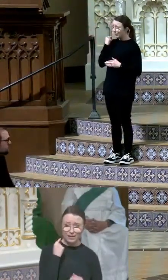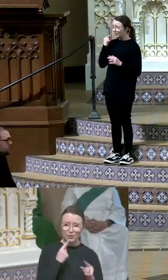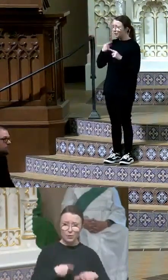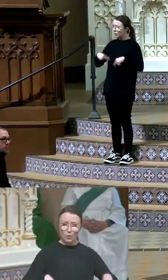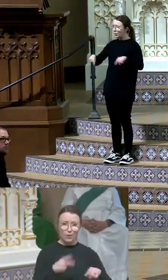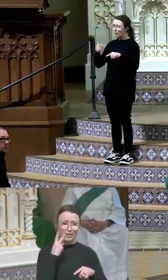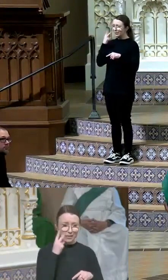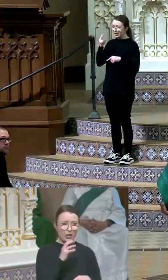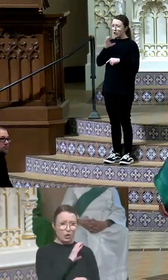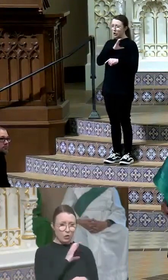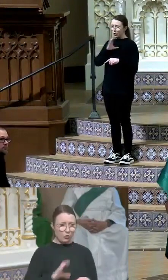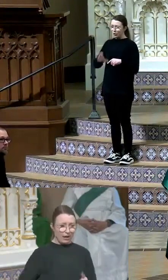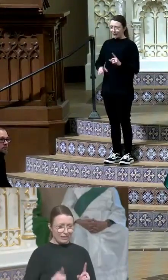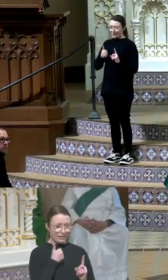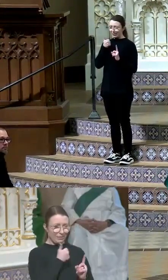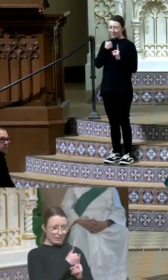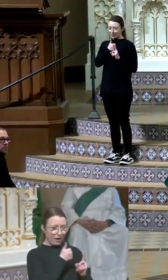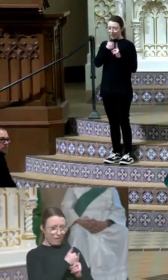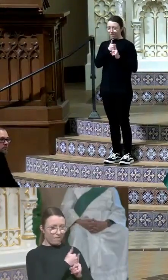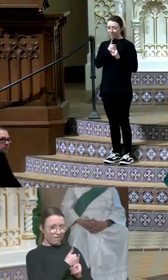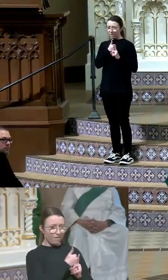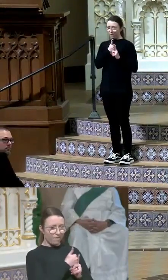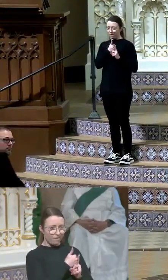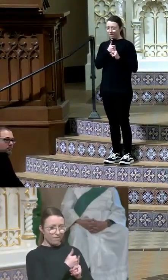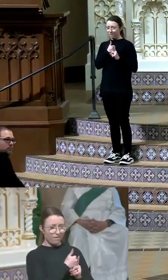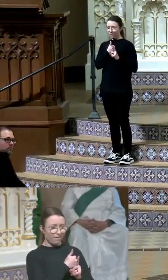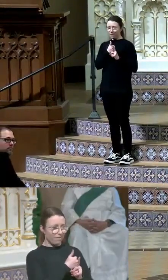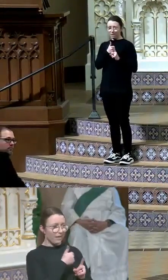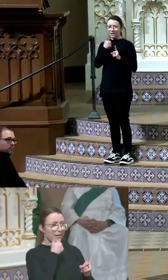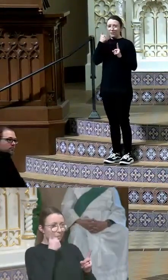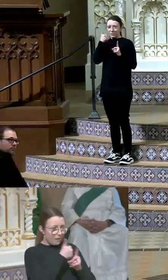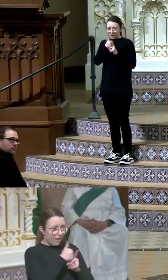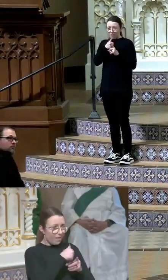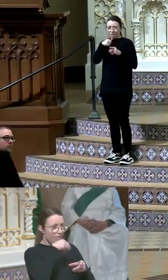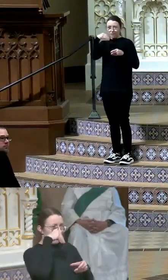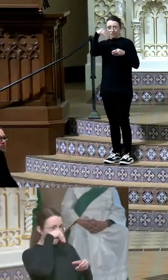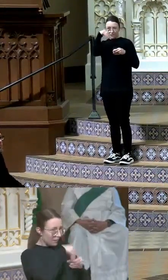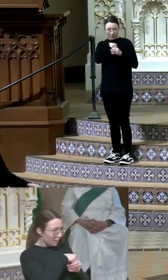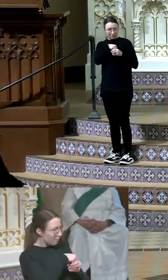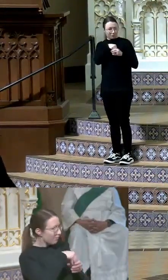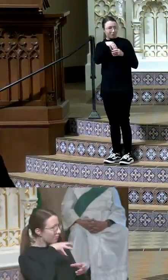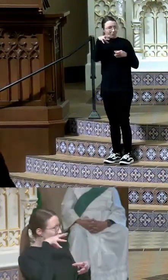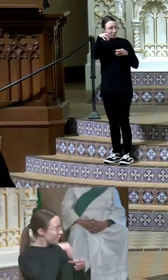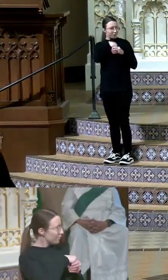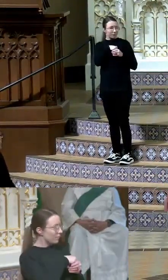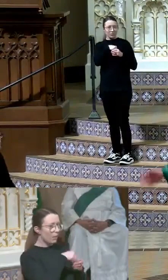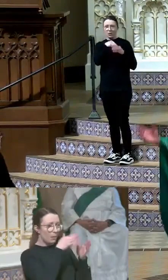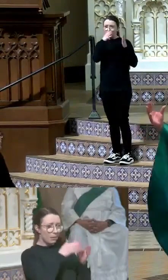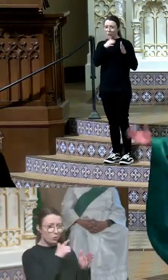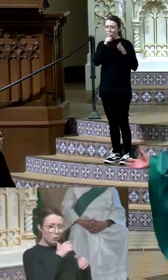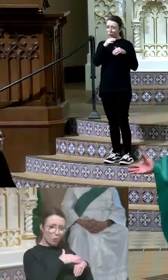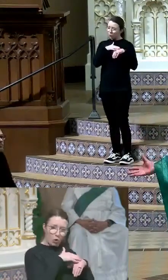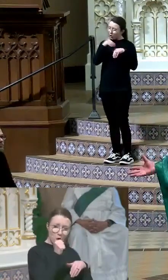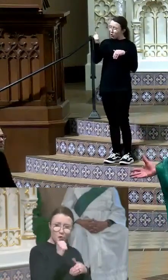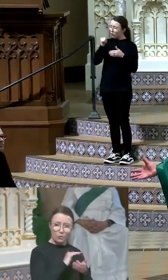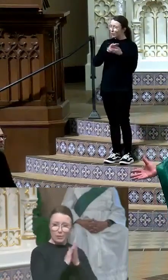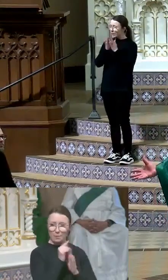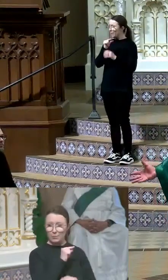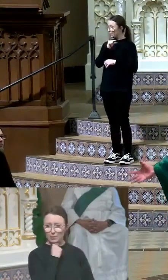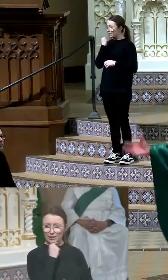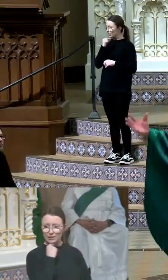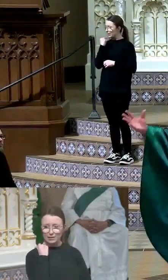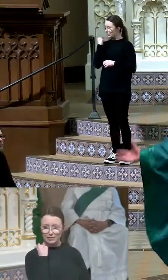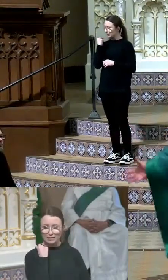himself. In persona Christi is resonant in the one who has been called to walk with